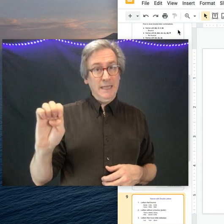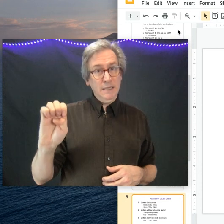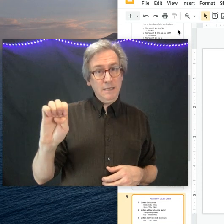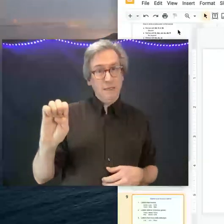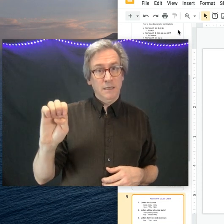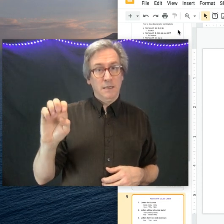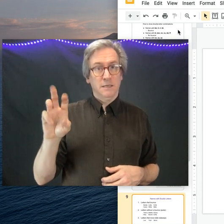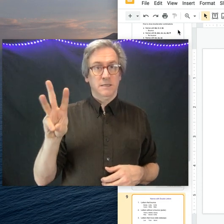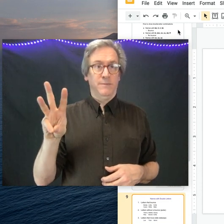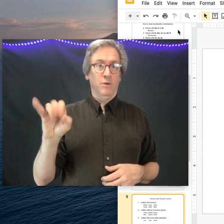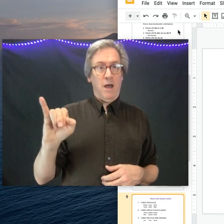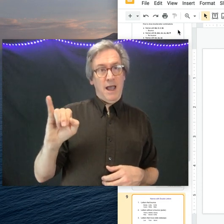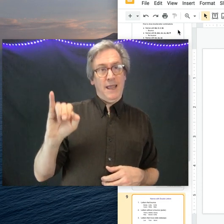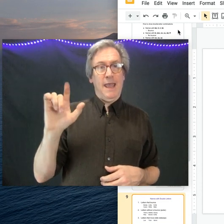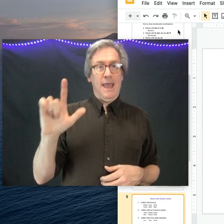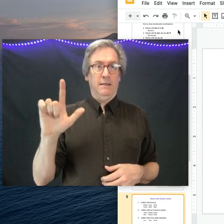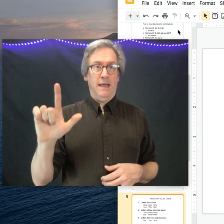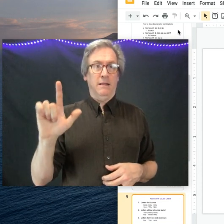Carrie,